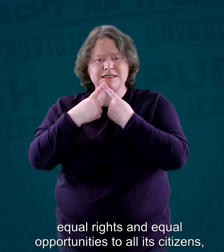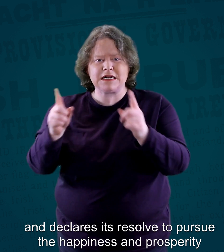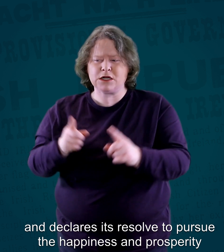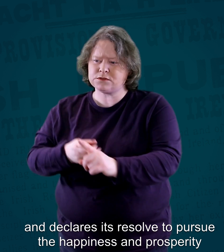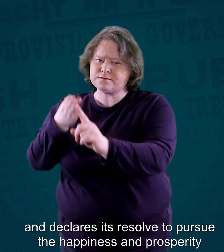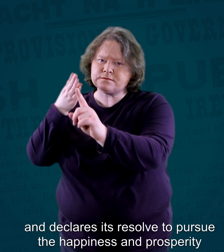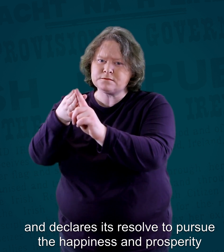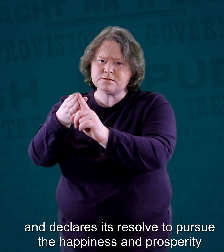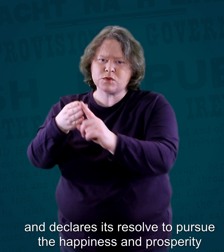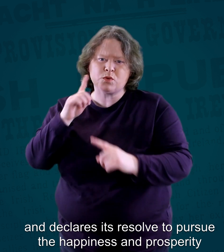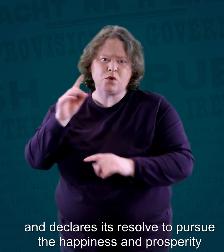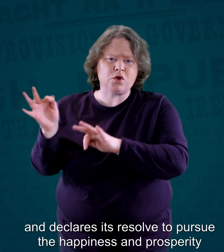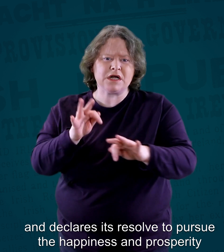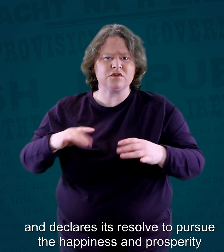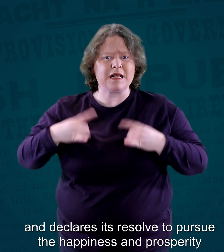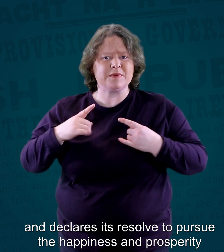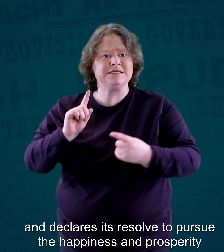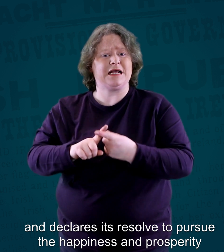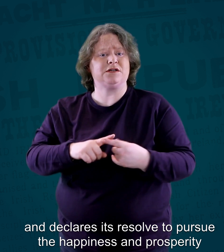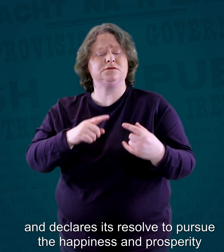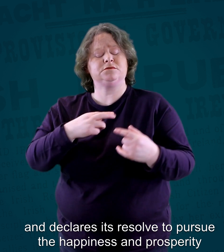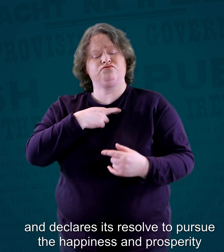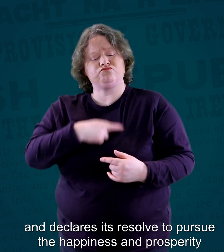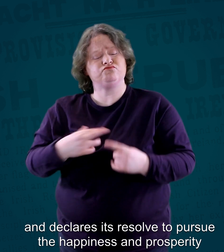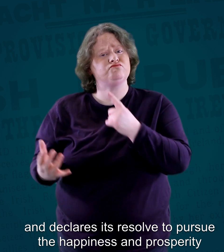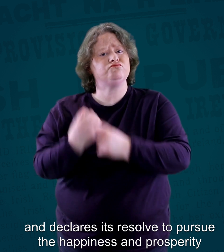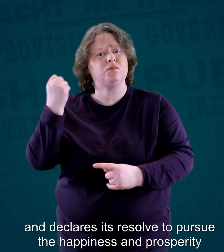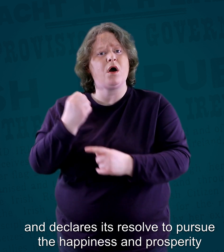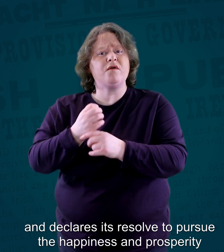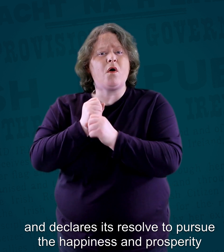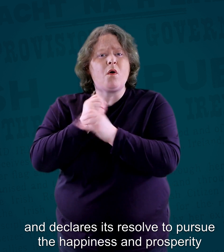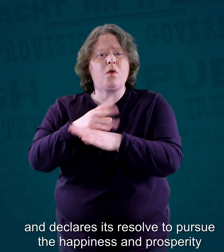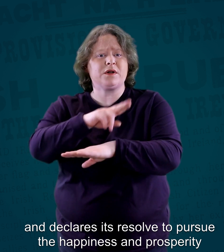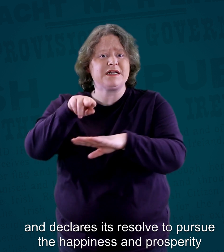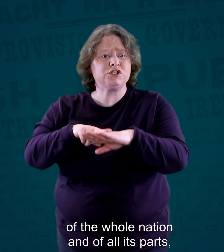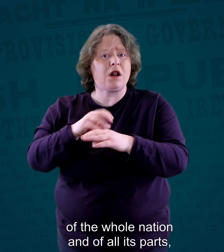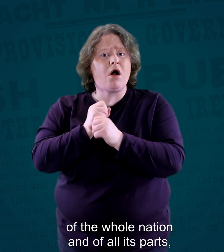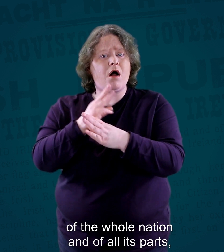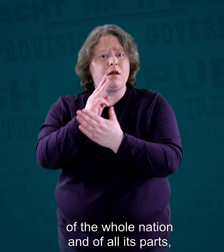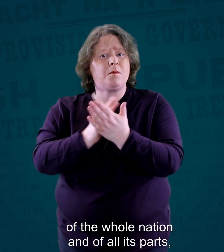and declares its resolve to pursue the happiness and prosperity of the whole nation and of all its